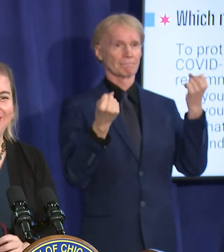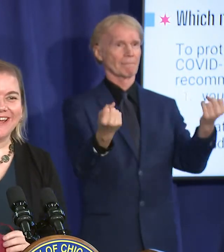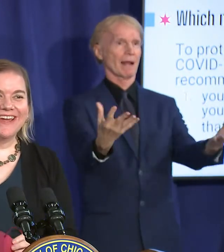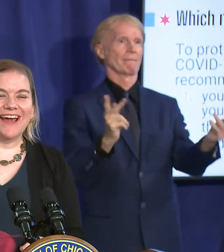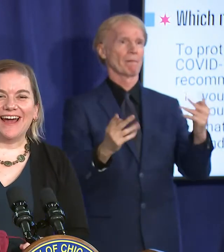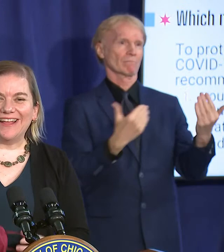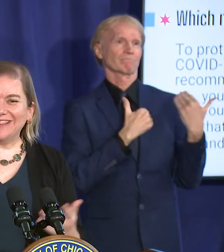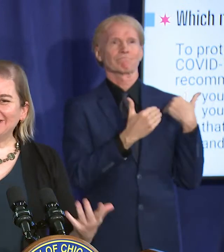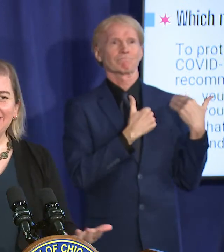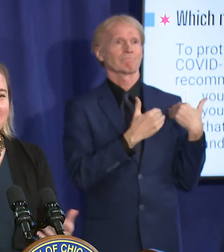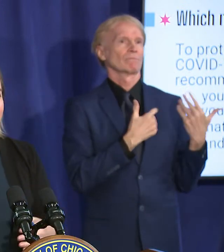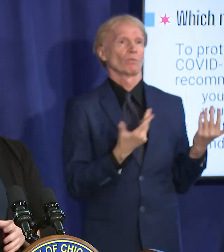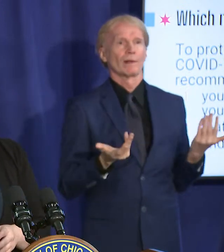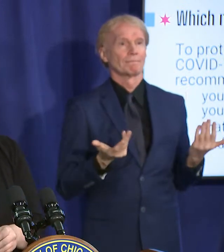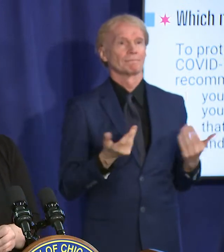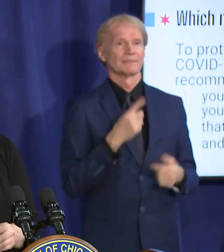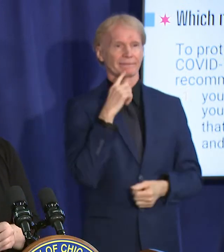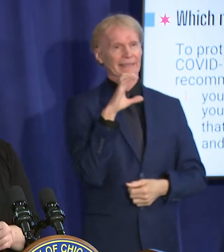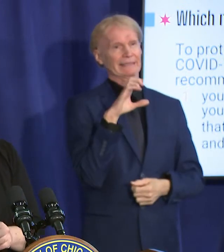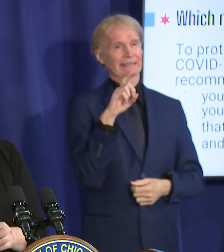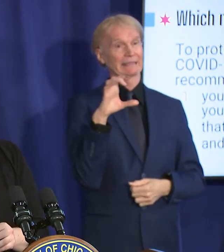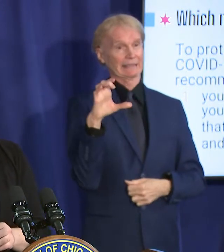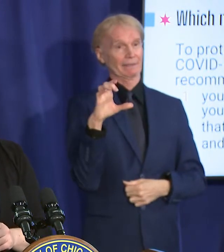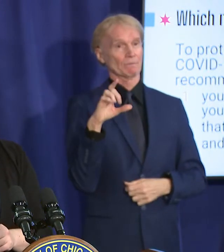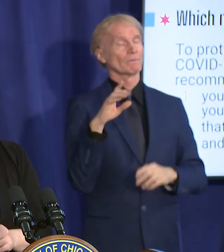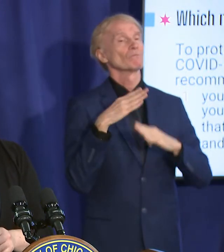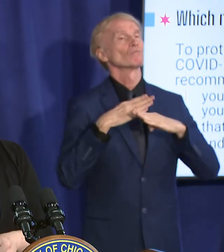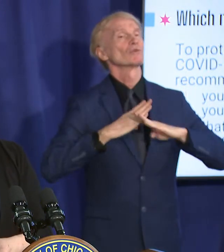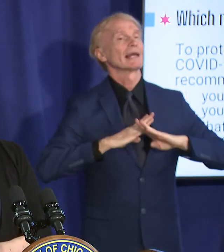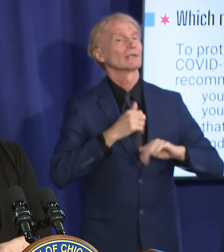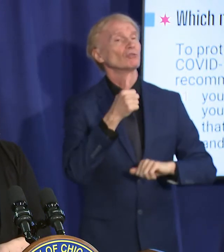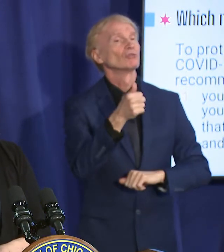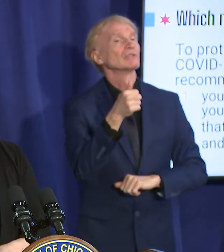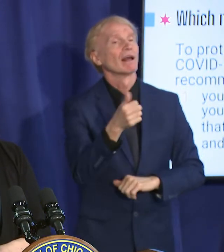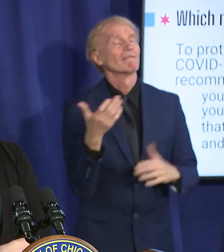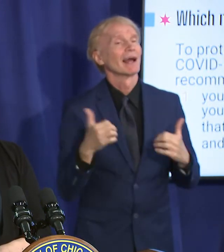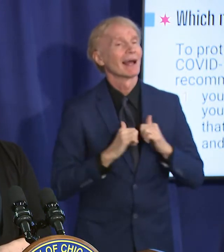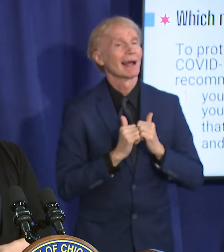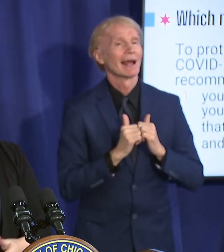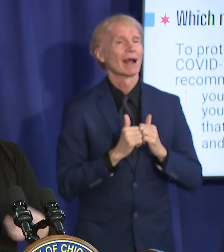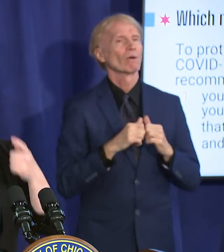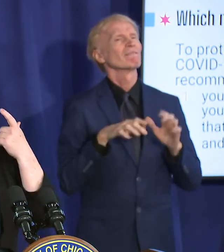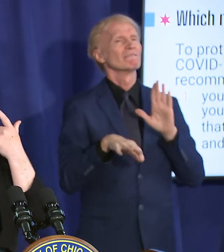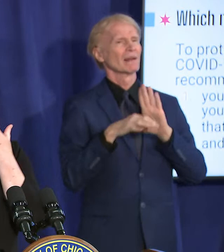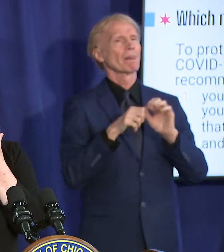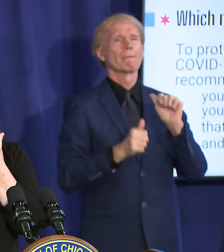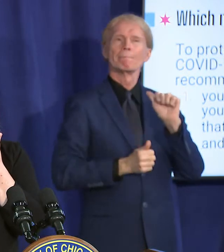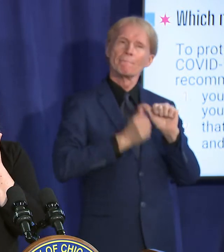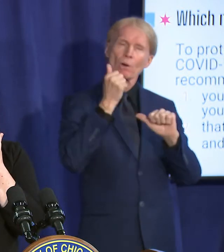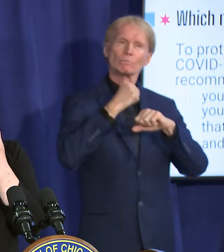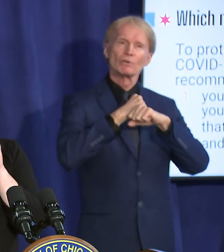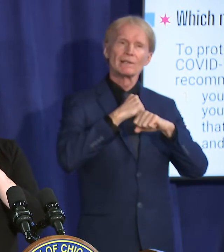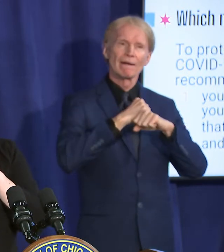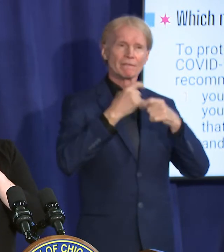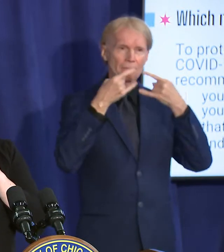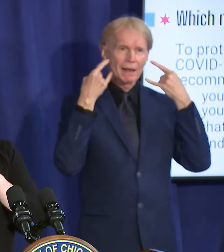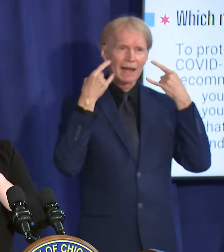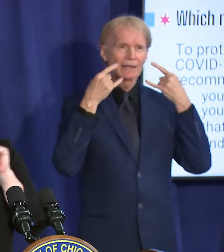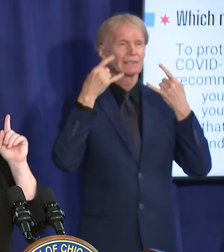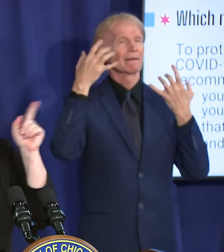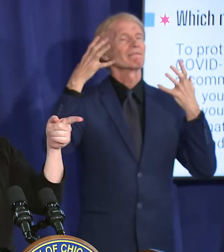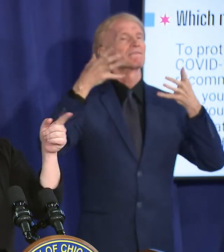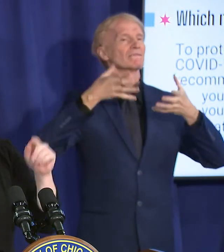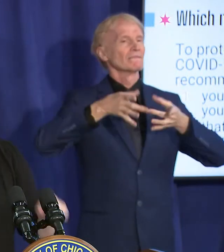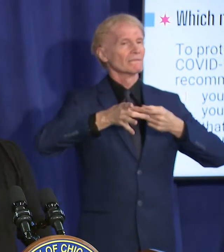this all week. The CDC formally says to protect yourself and others, you should wear the most protective mask you can that fits well and that you will